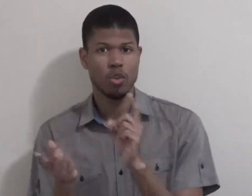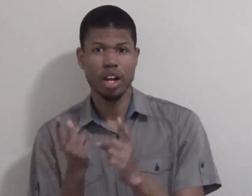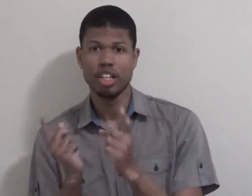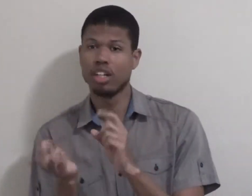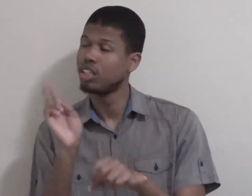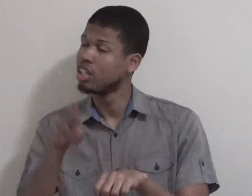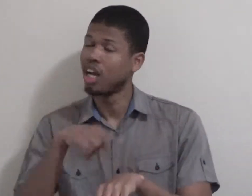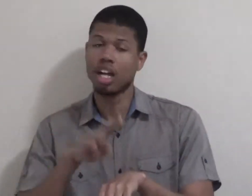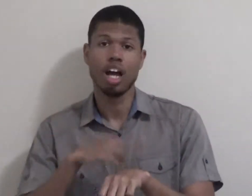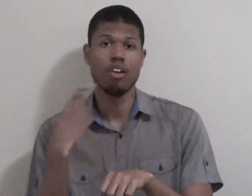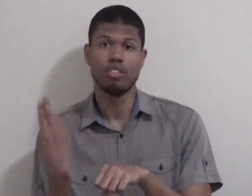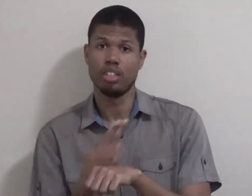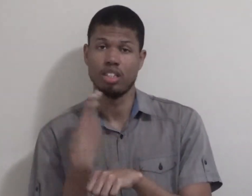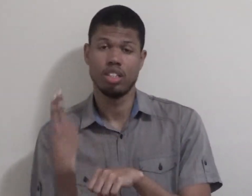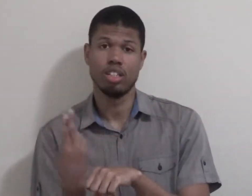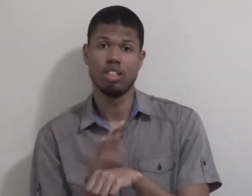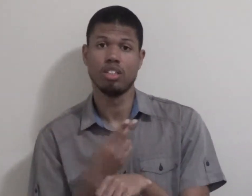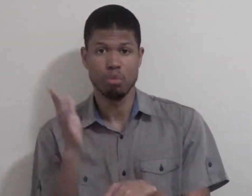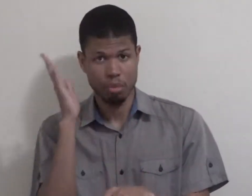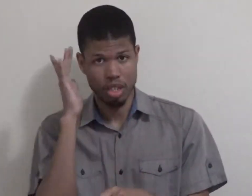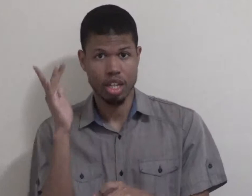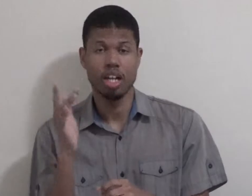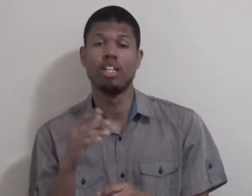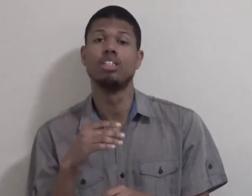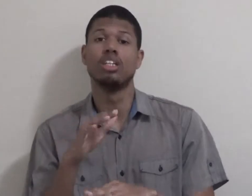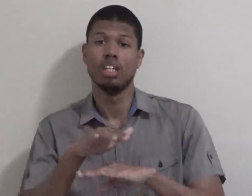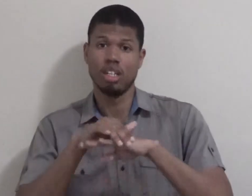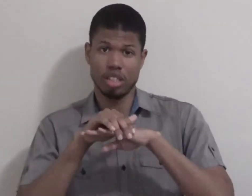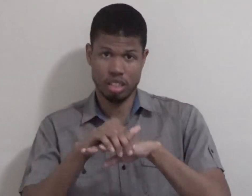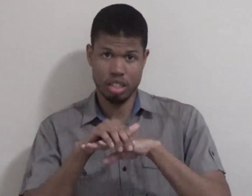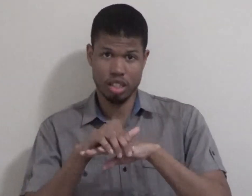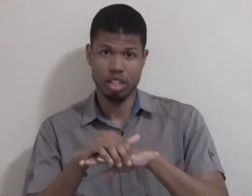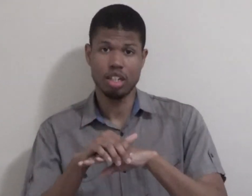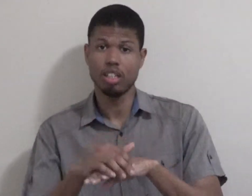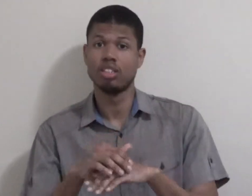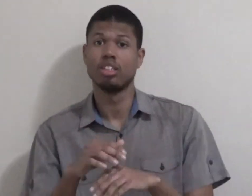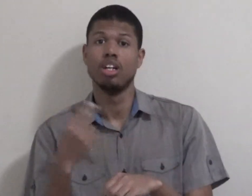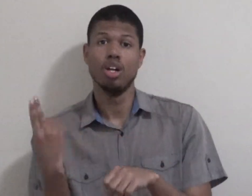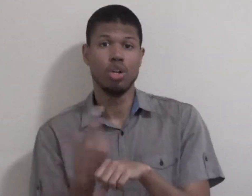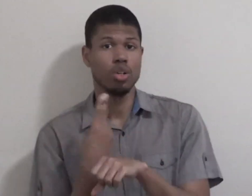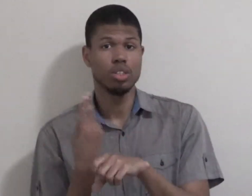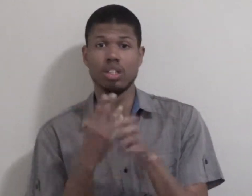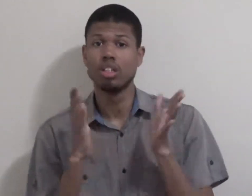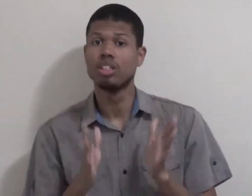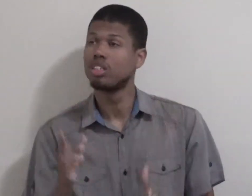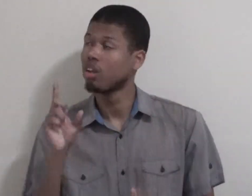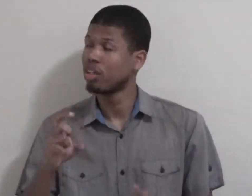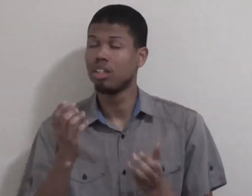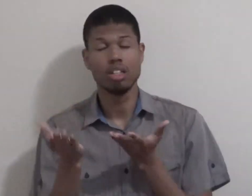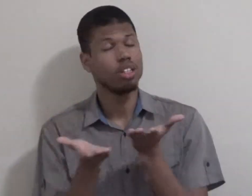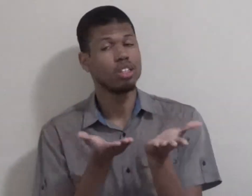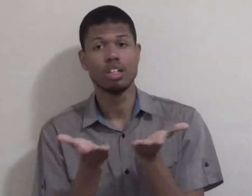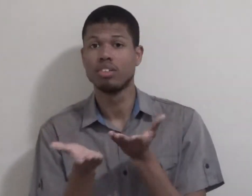users frequently do not need the services of an interpreter unless they are in situations